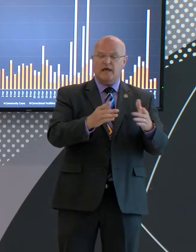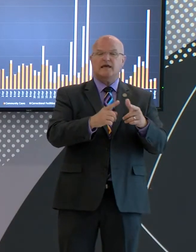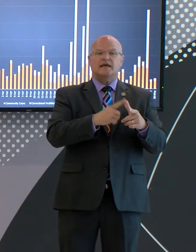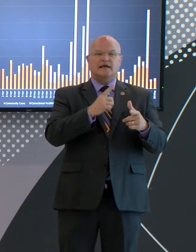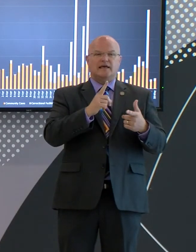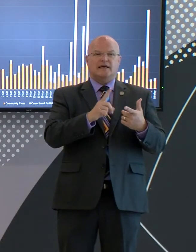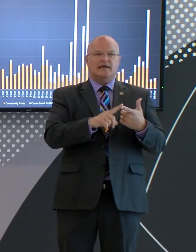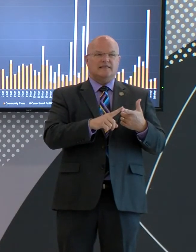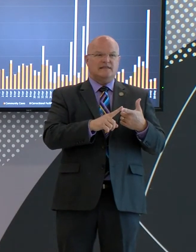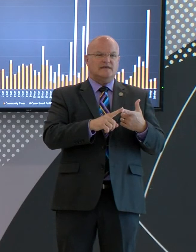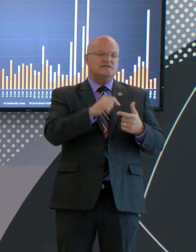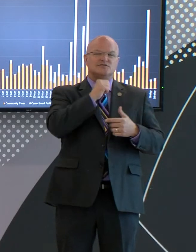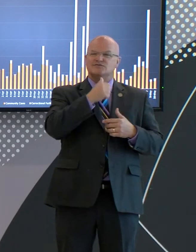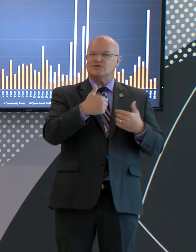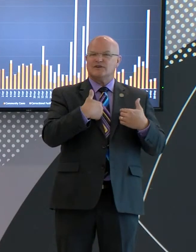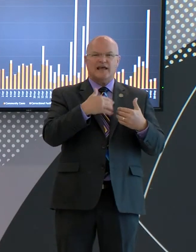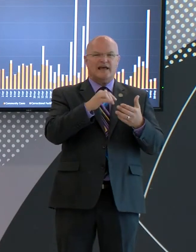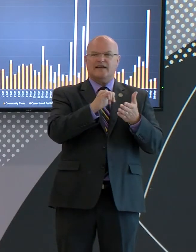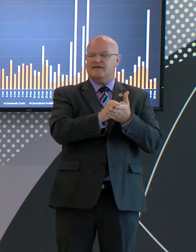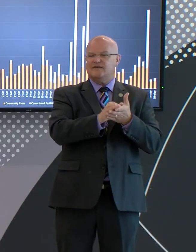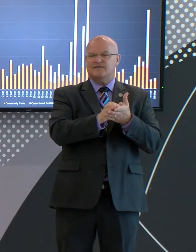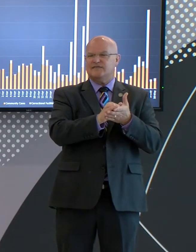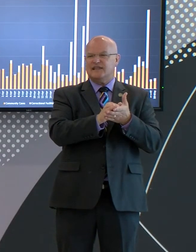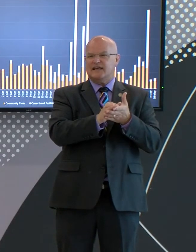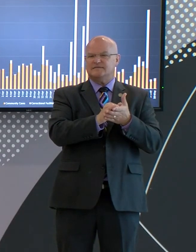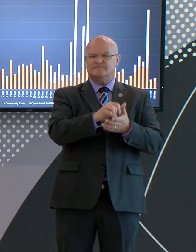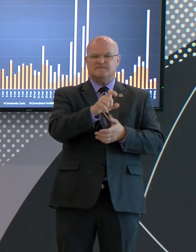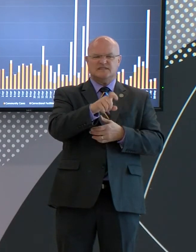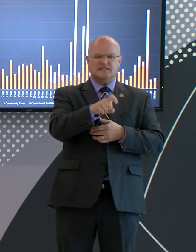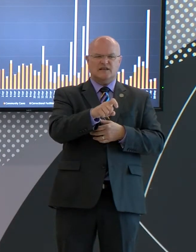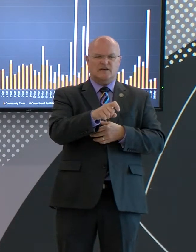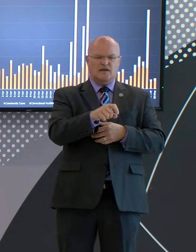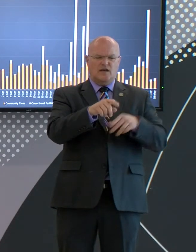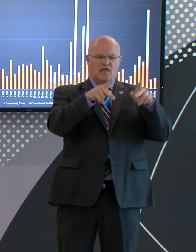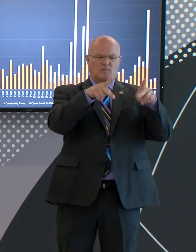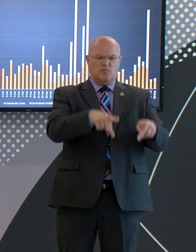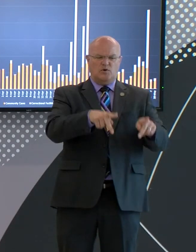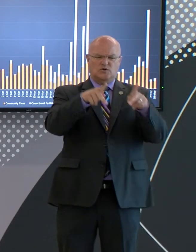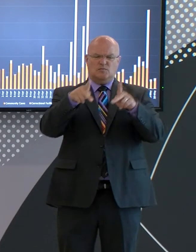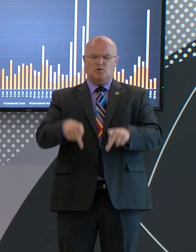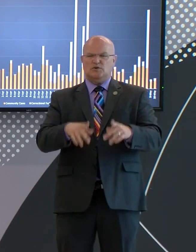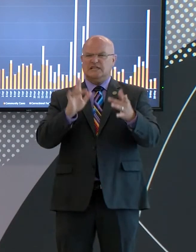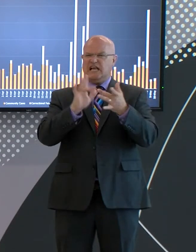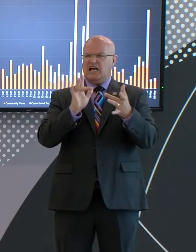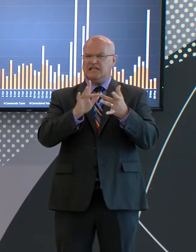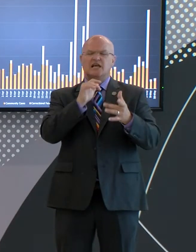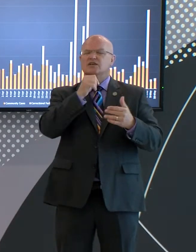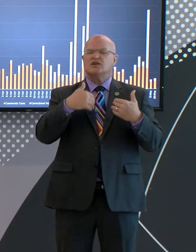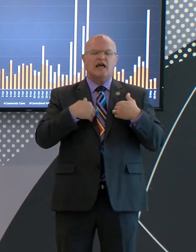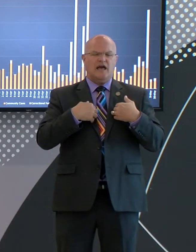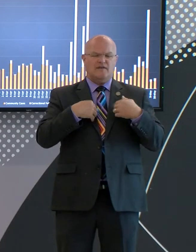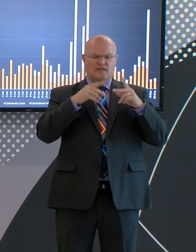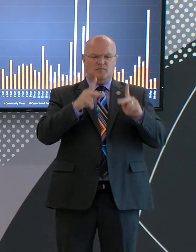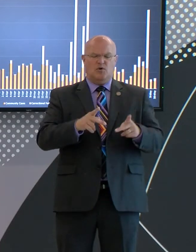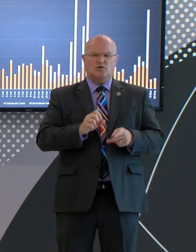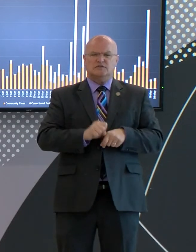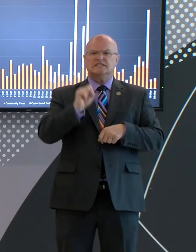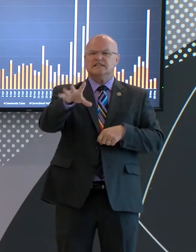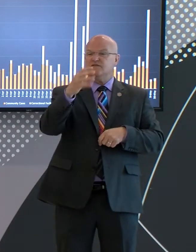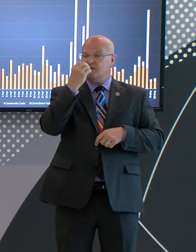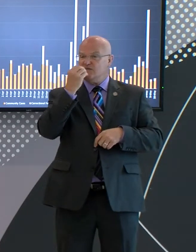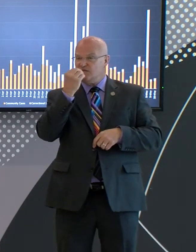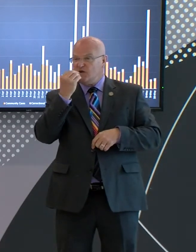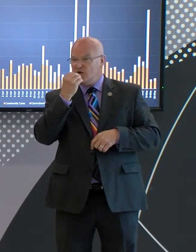then you don't have that necessarily the person-to-person contacts. You don't have the personal delivery of